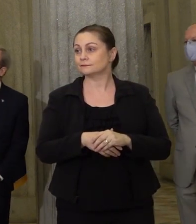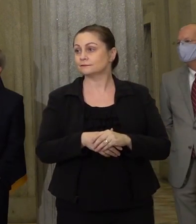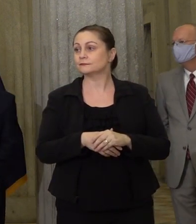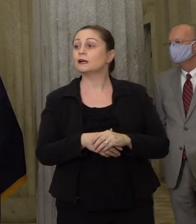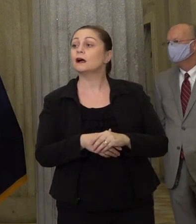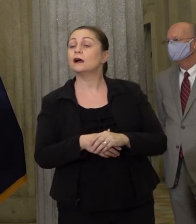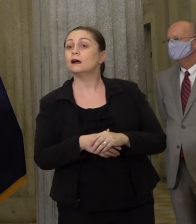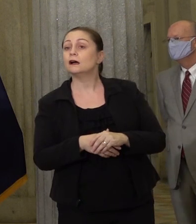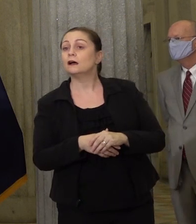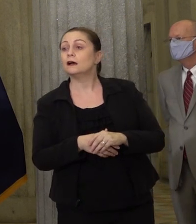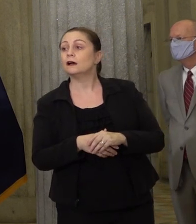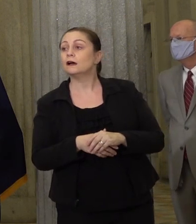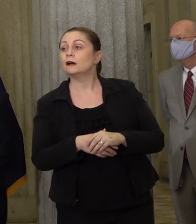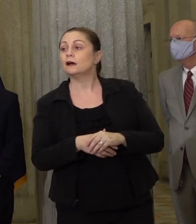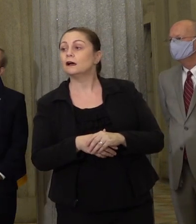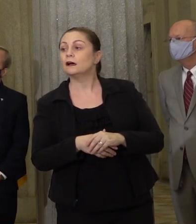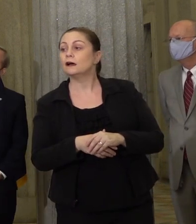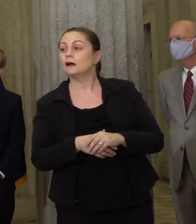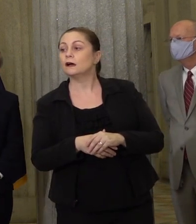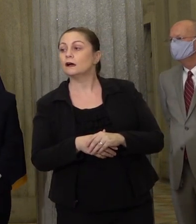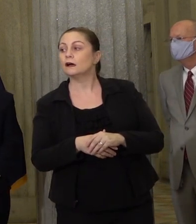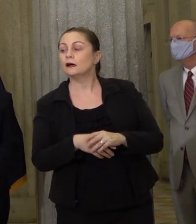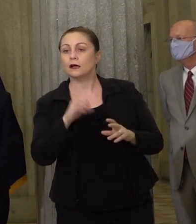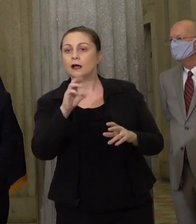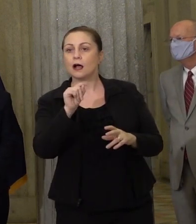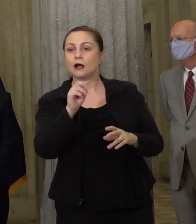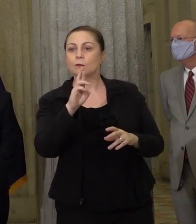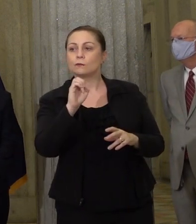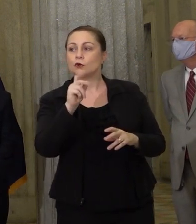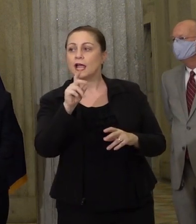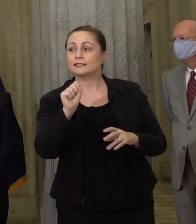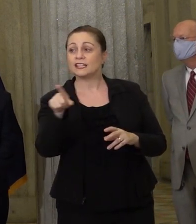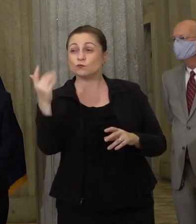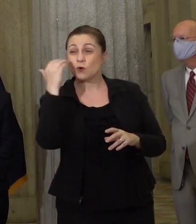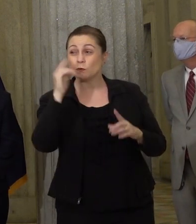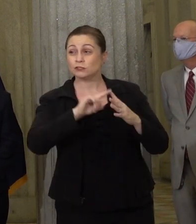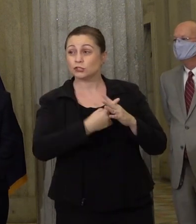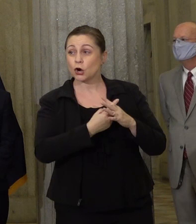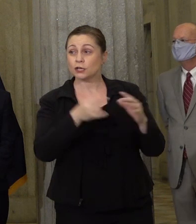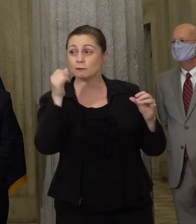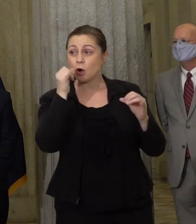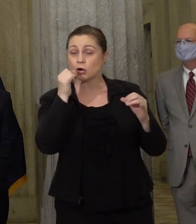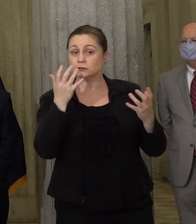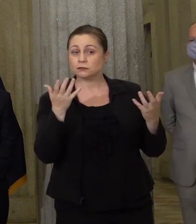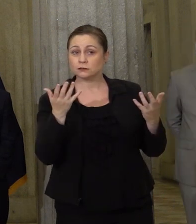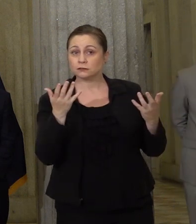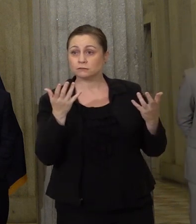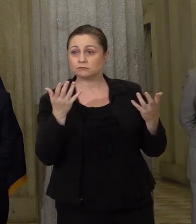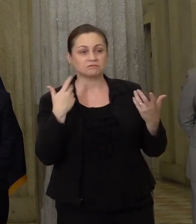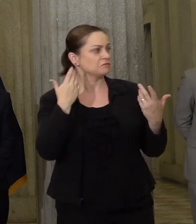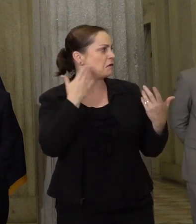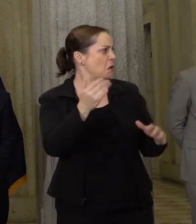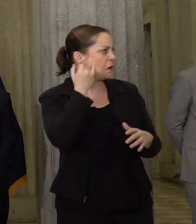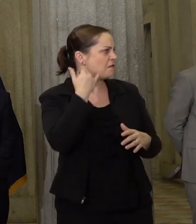Beg pardon? Have there been any outbreaks that you know or believe started in bars? I don't know. I don't